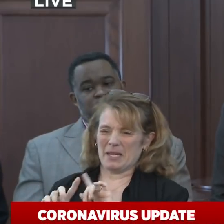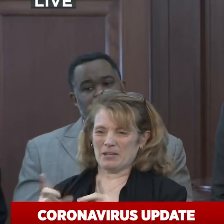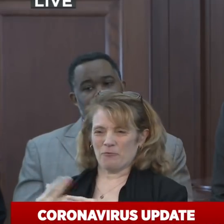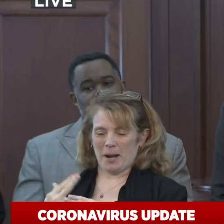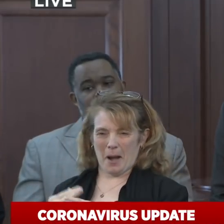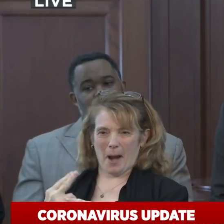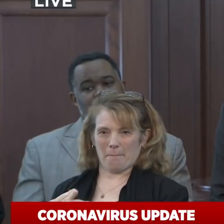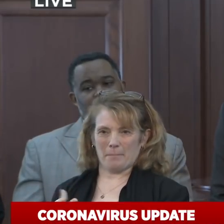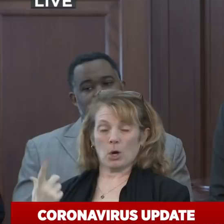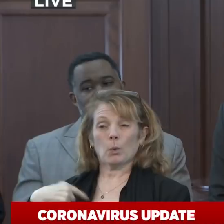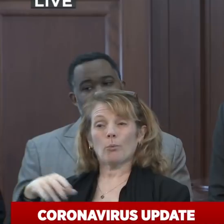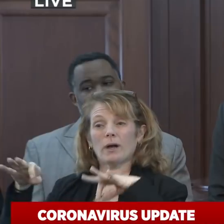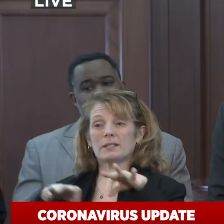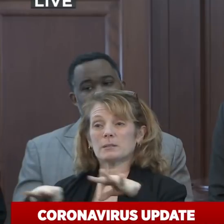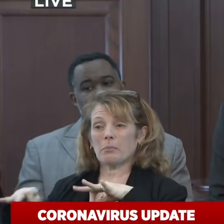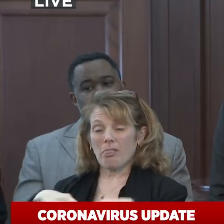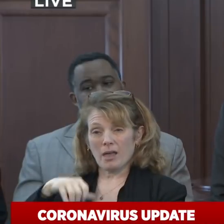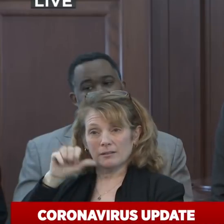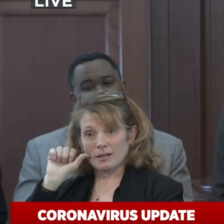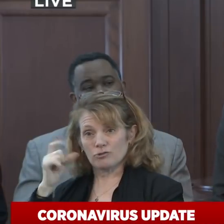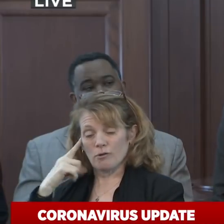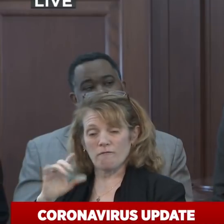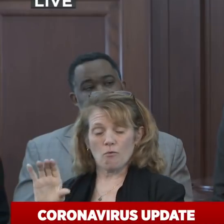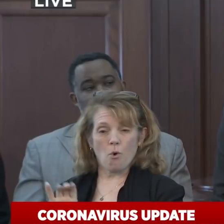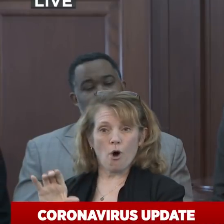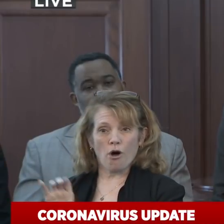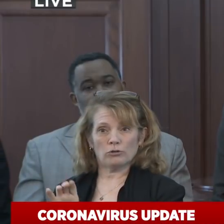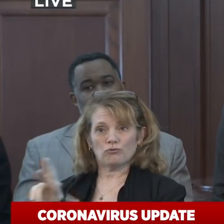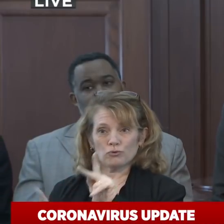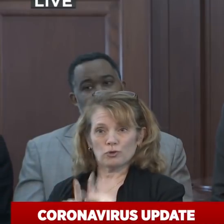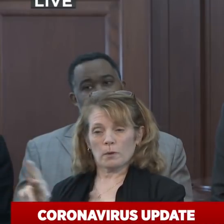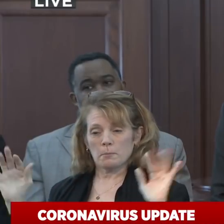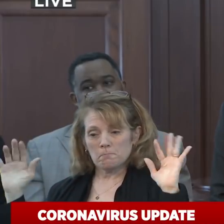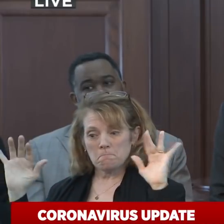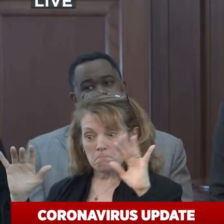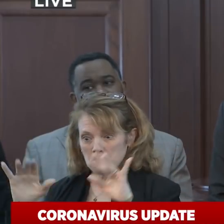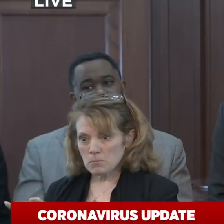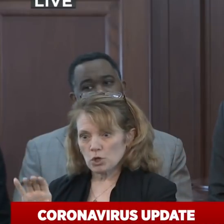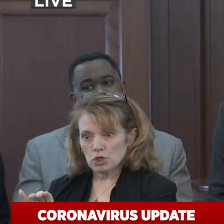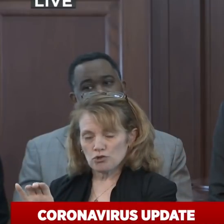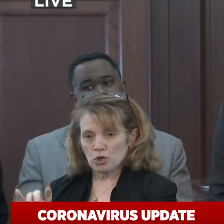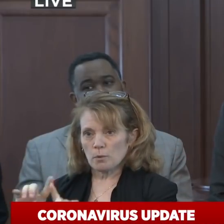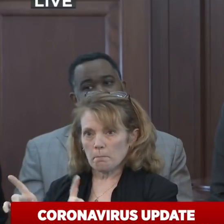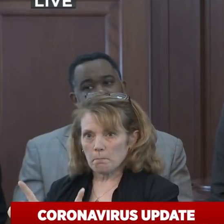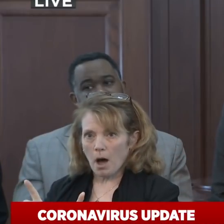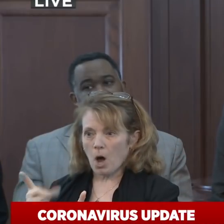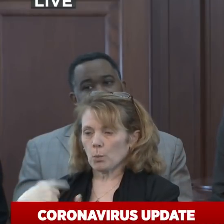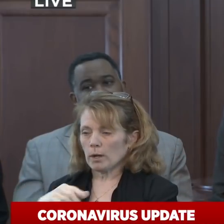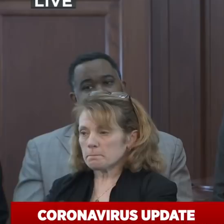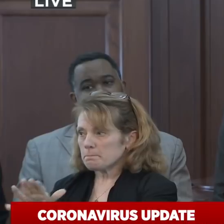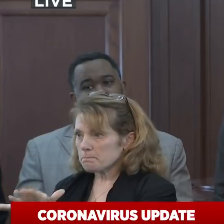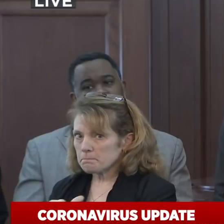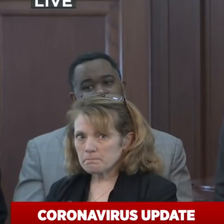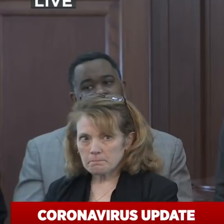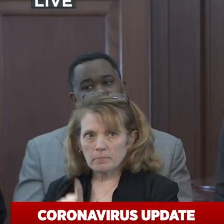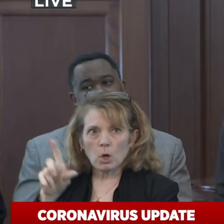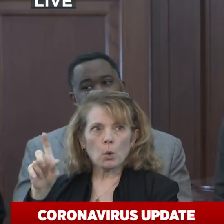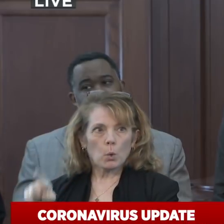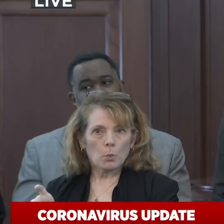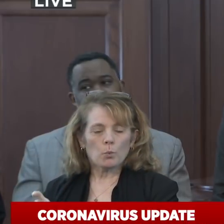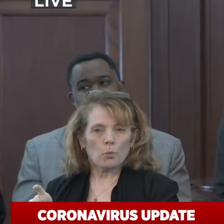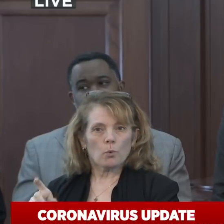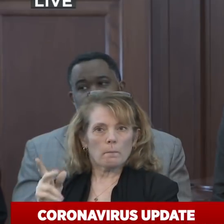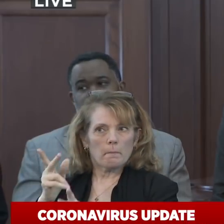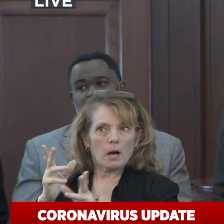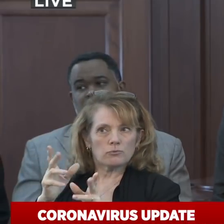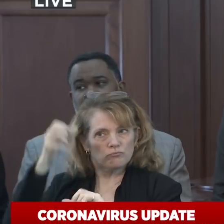how very important it is to kind of minimize any kind of contact that we do have. We like to kiss and we like to hug and we like to